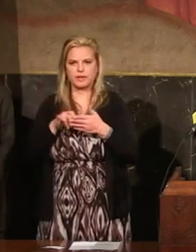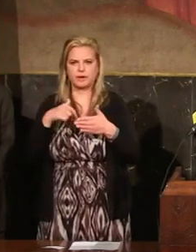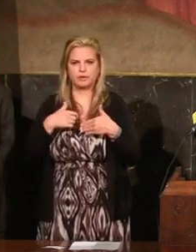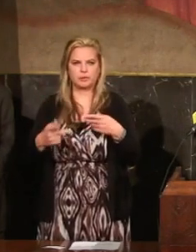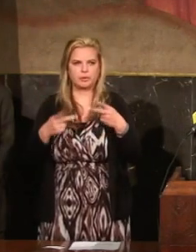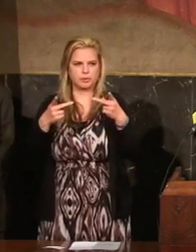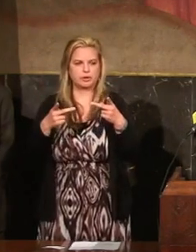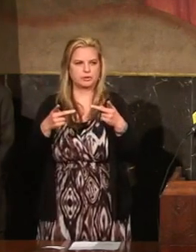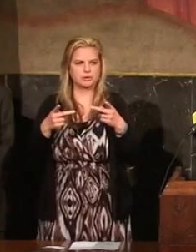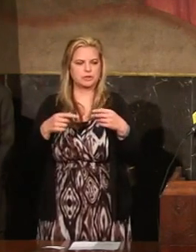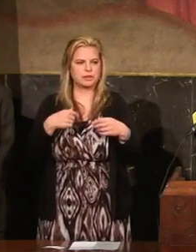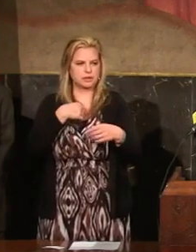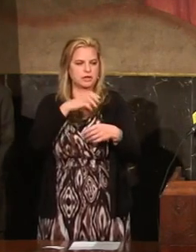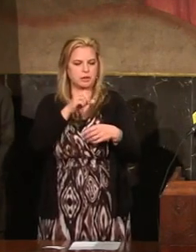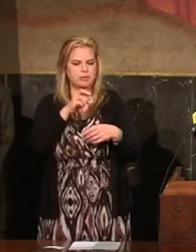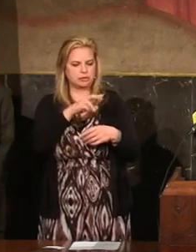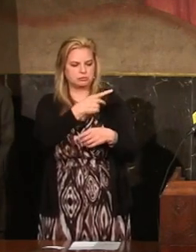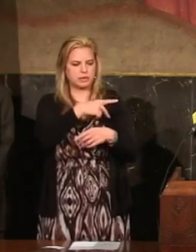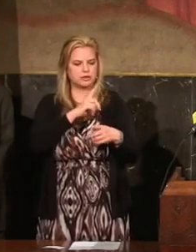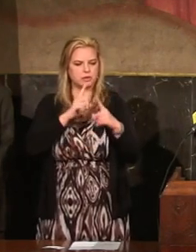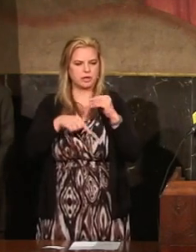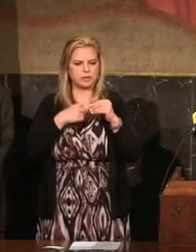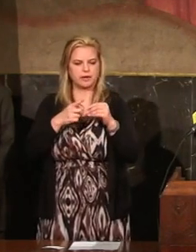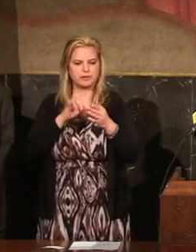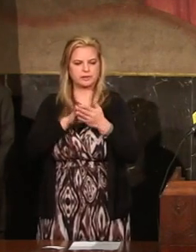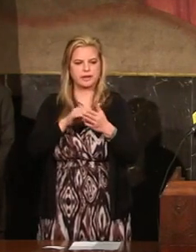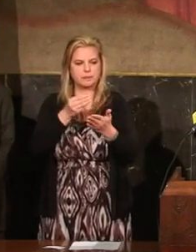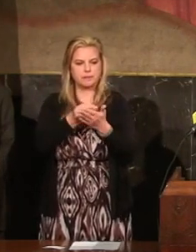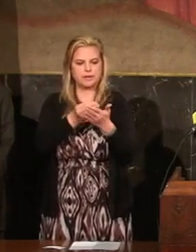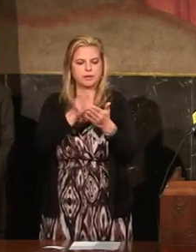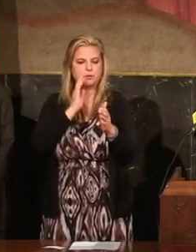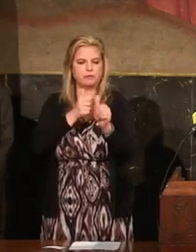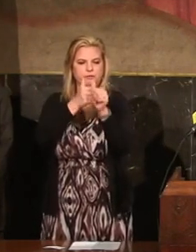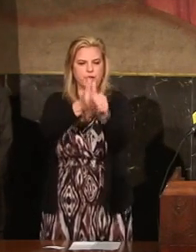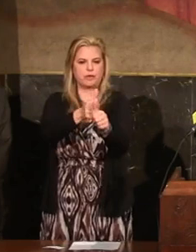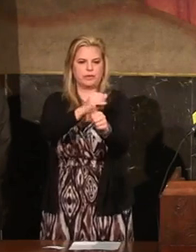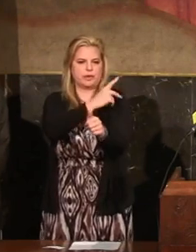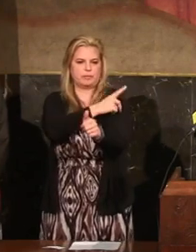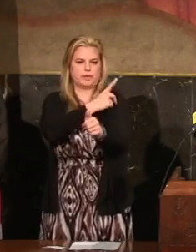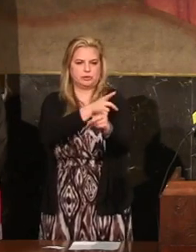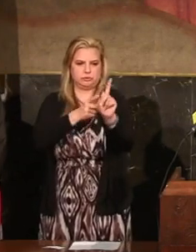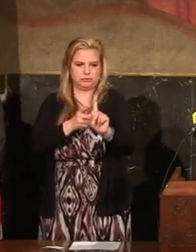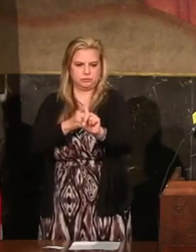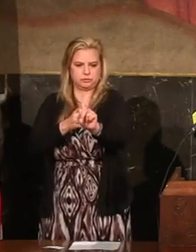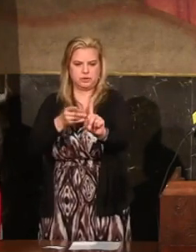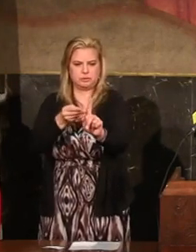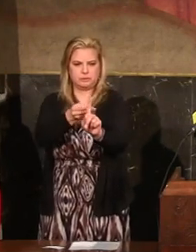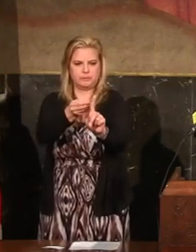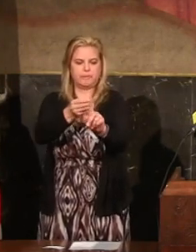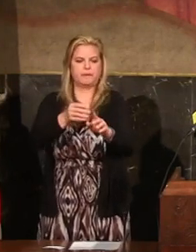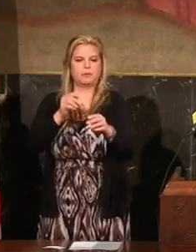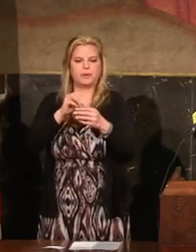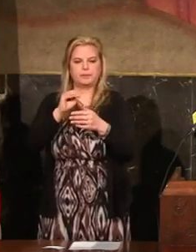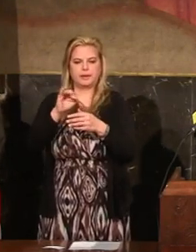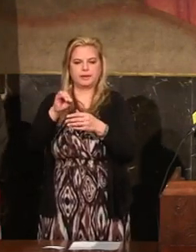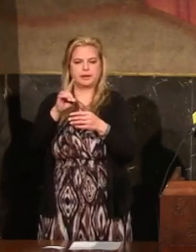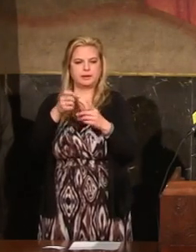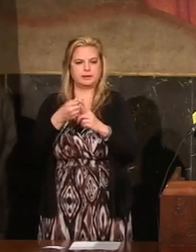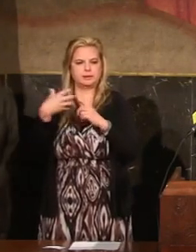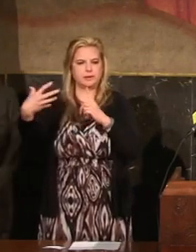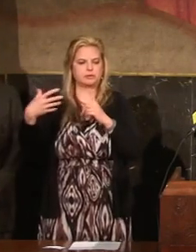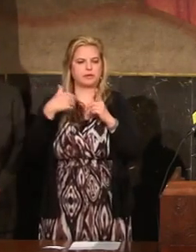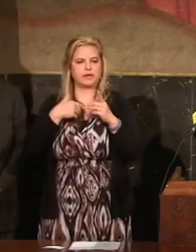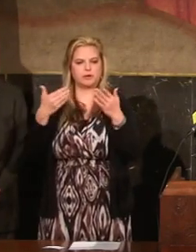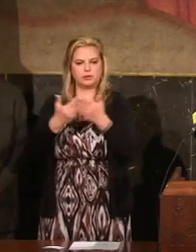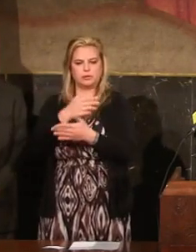proposed, and Commissioner and I have talked about this a lot, is money follows the patient, is that with Medicaid expansion, we have there are new